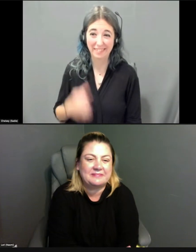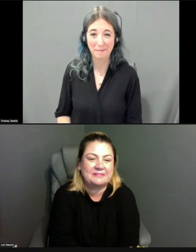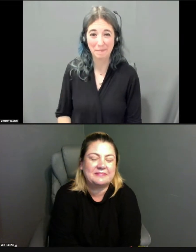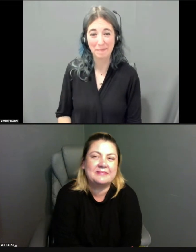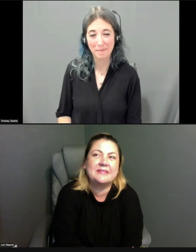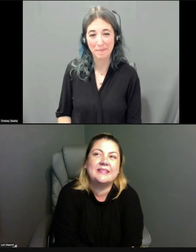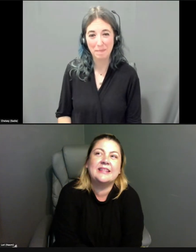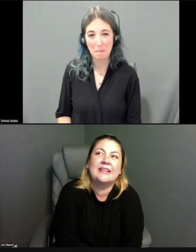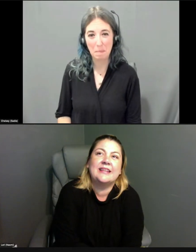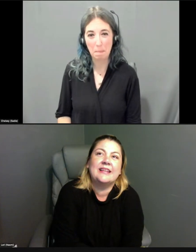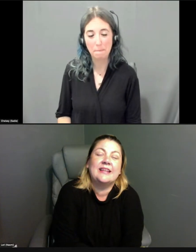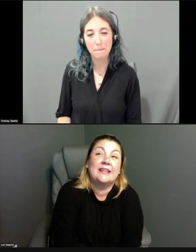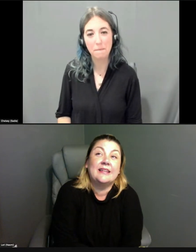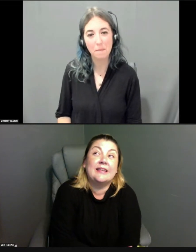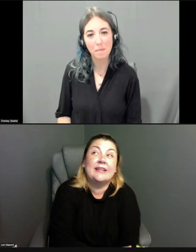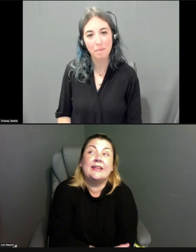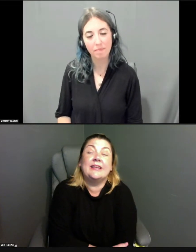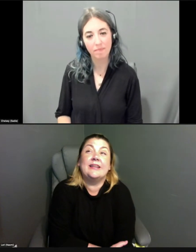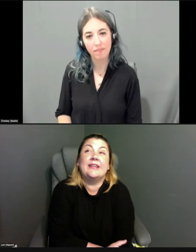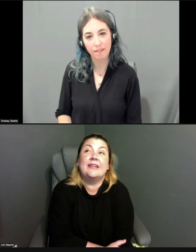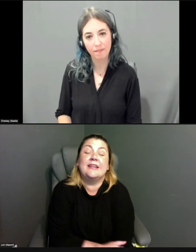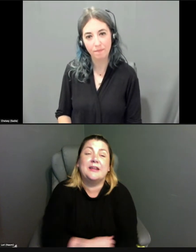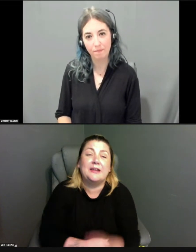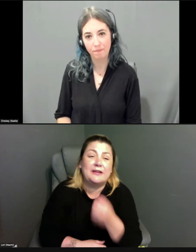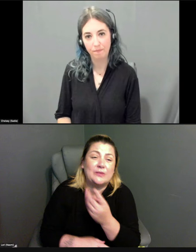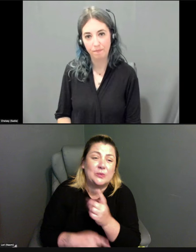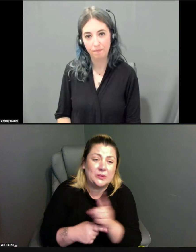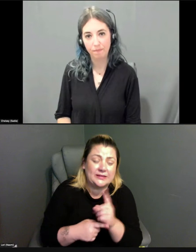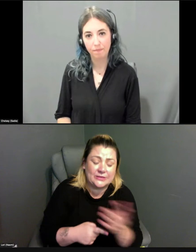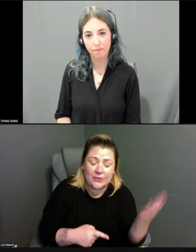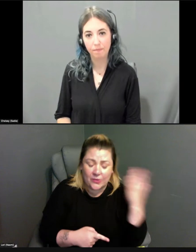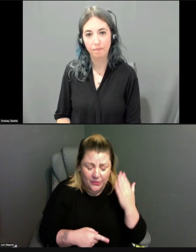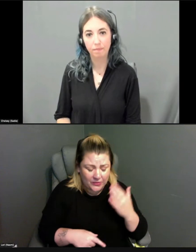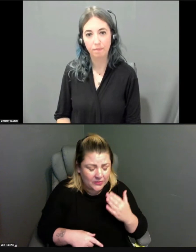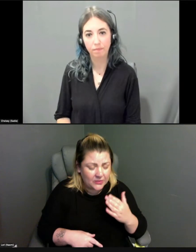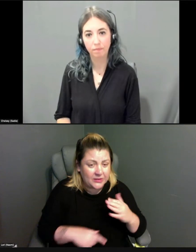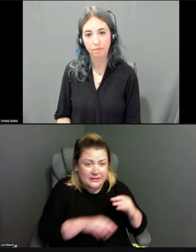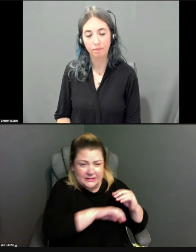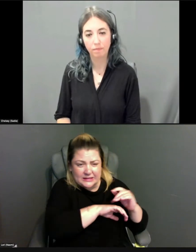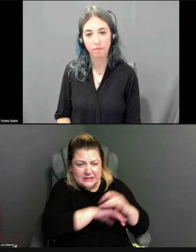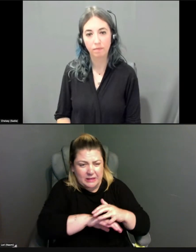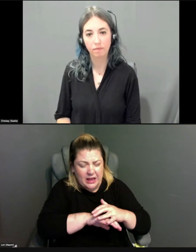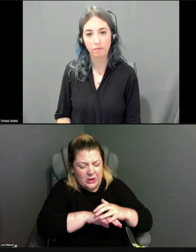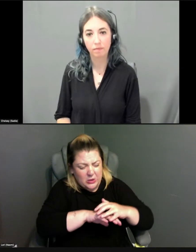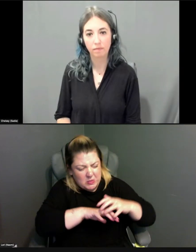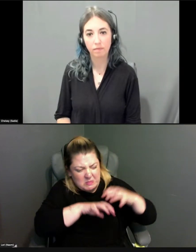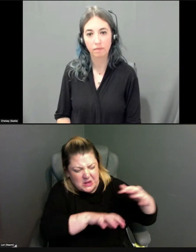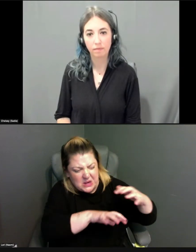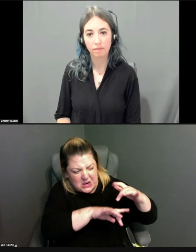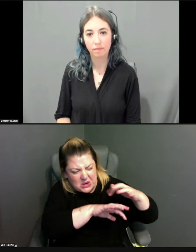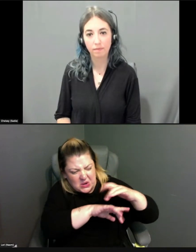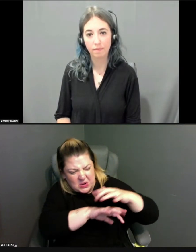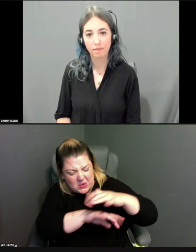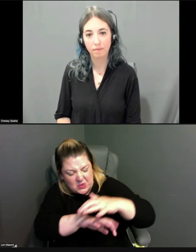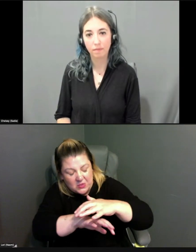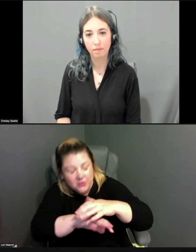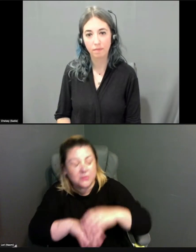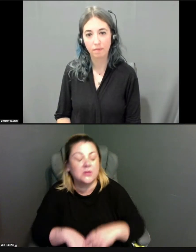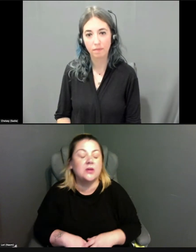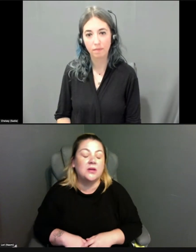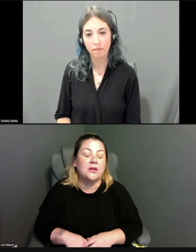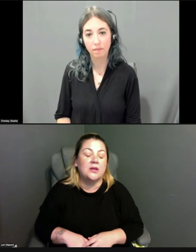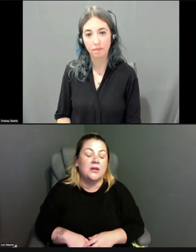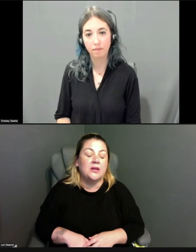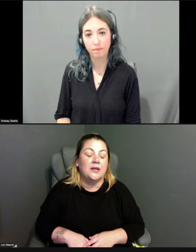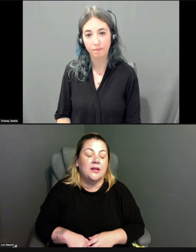ago, I guess, this large spider spun herself a web on